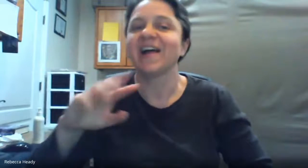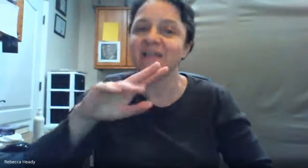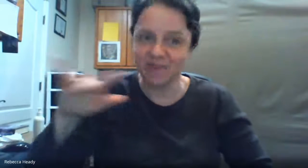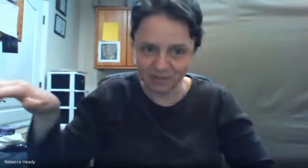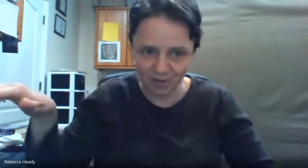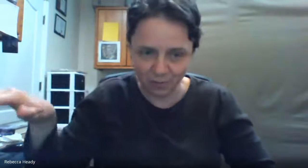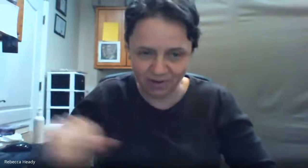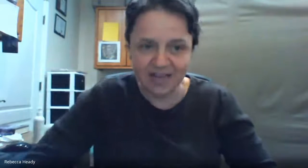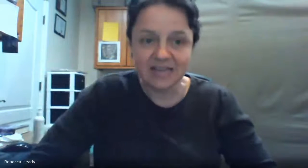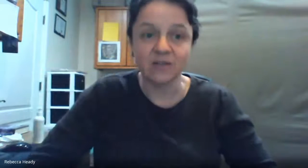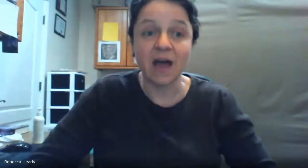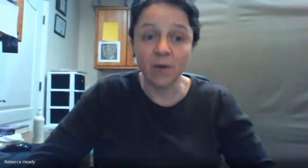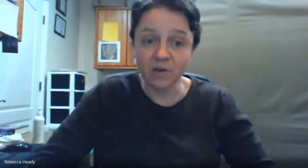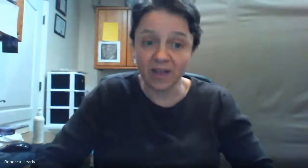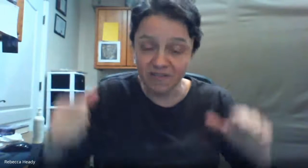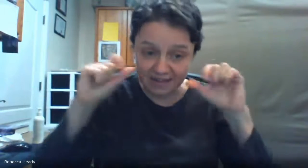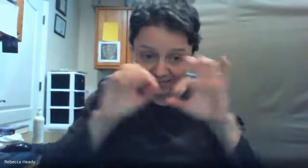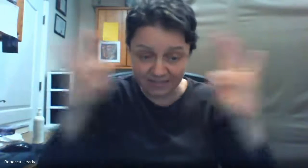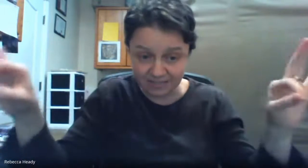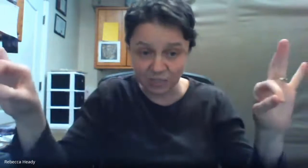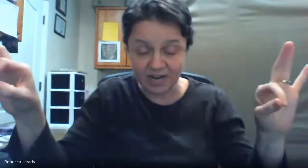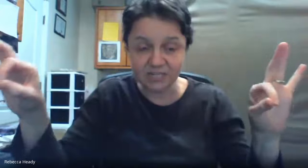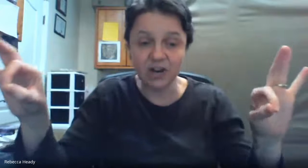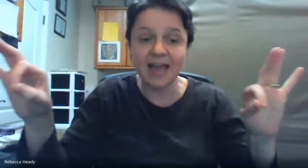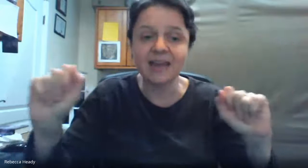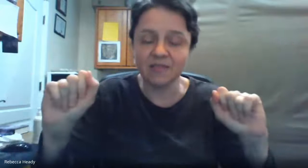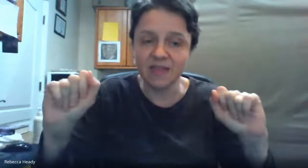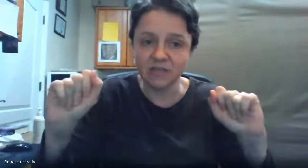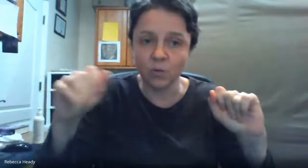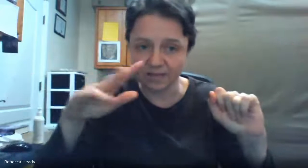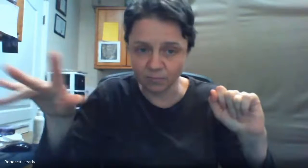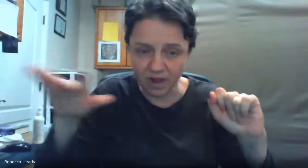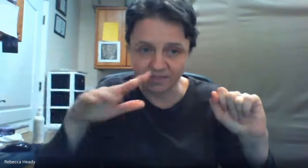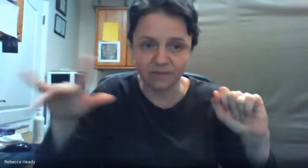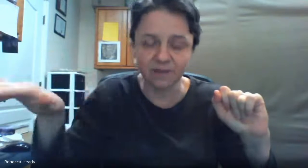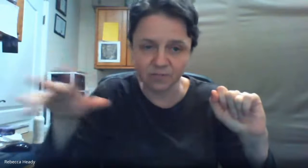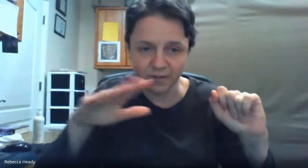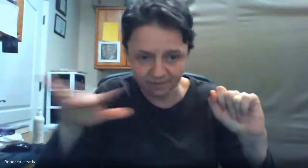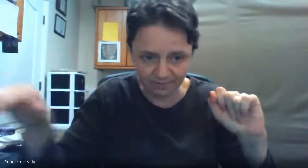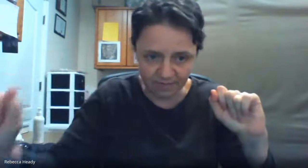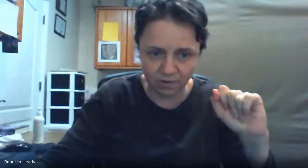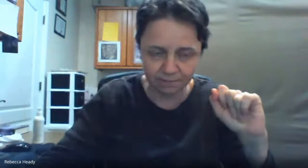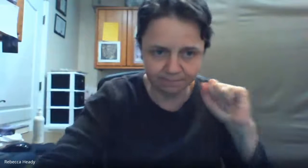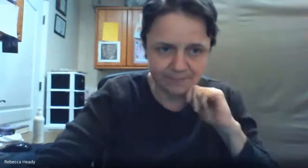and finger spell the word. So that way you'll get that sentence ingrained in your head, and then you will get the practice of finger spelling as well.